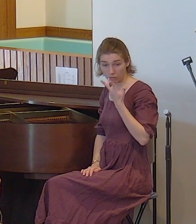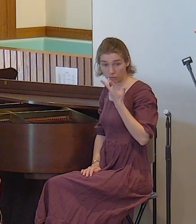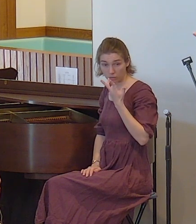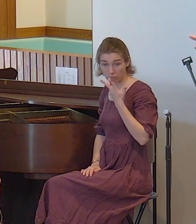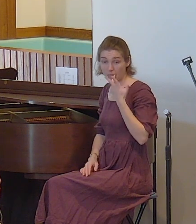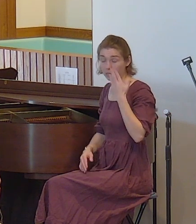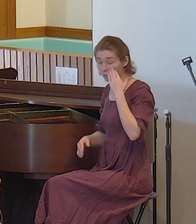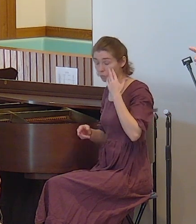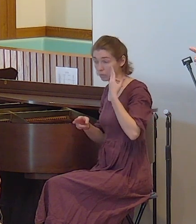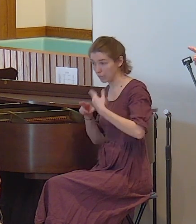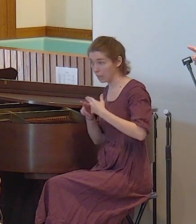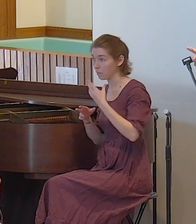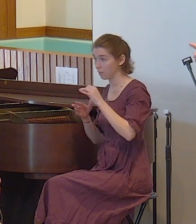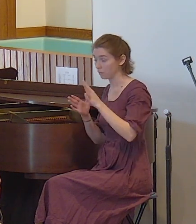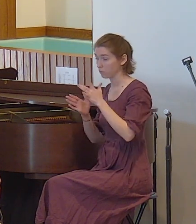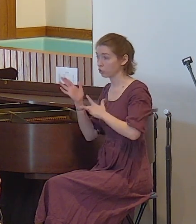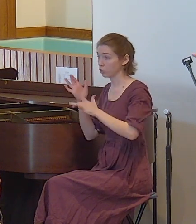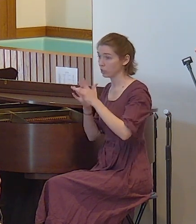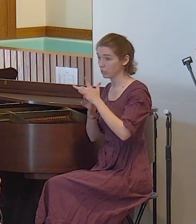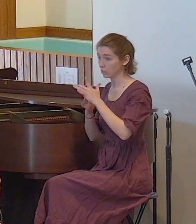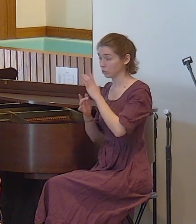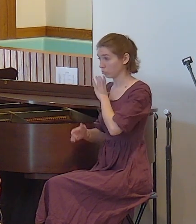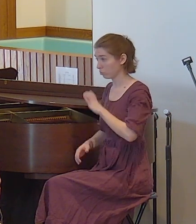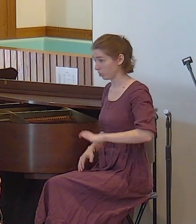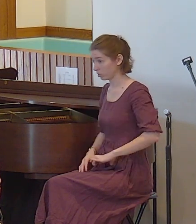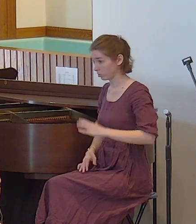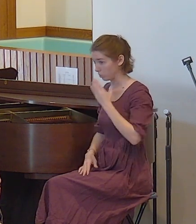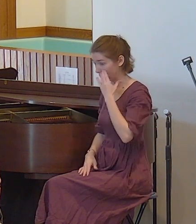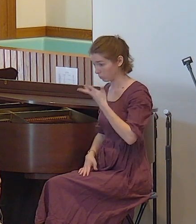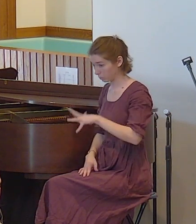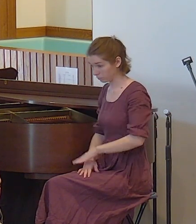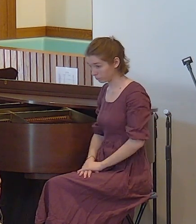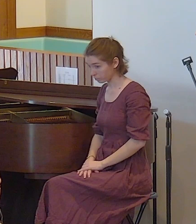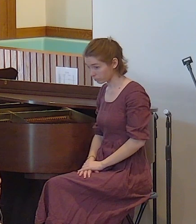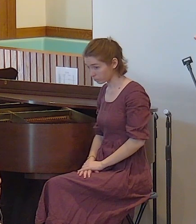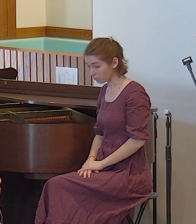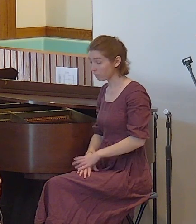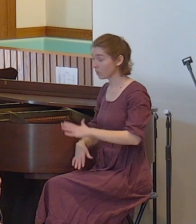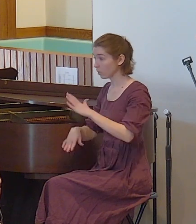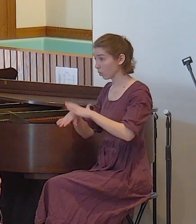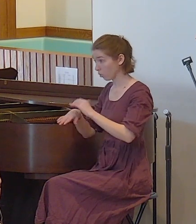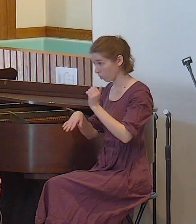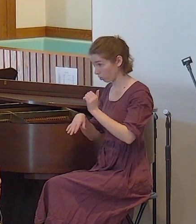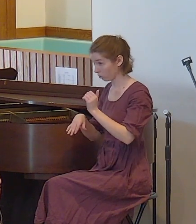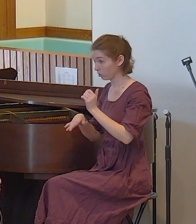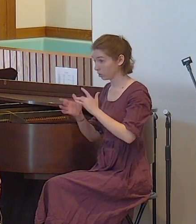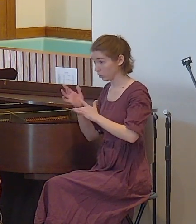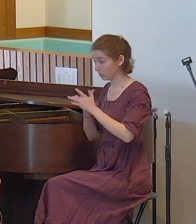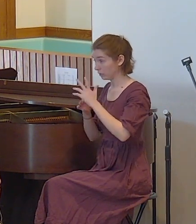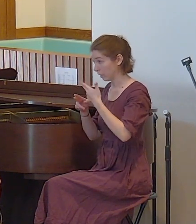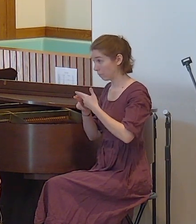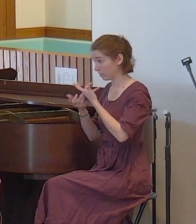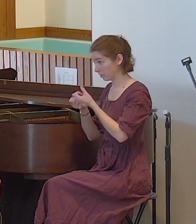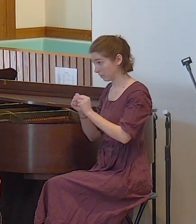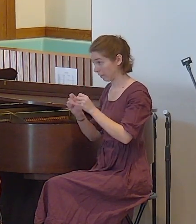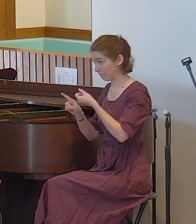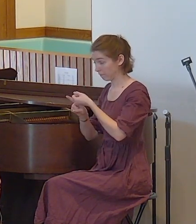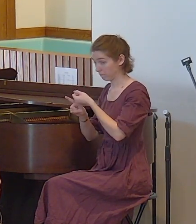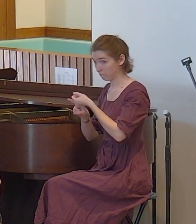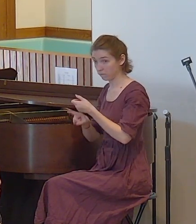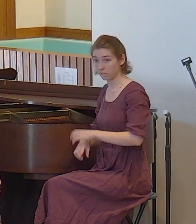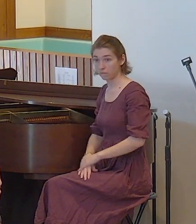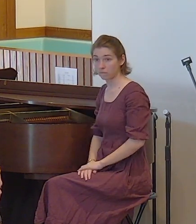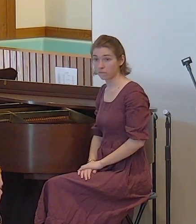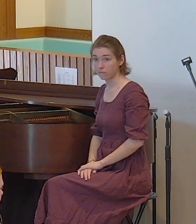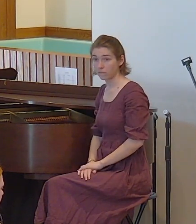The name of Jesus Christ. And he called on it and was saved.